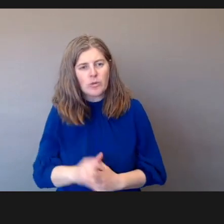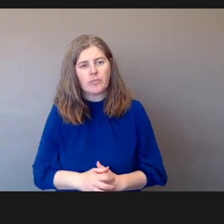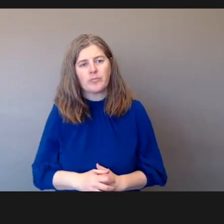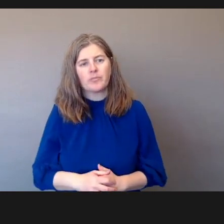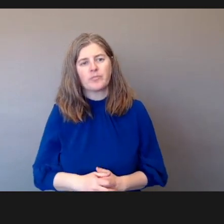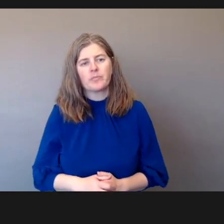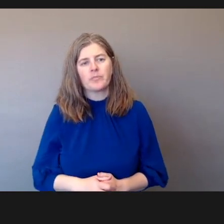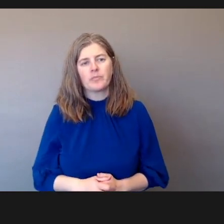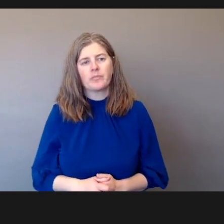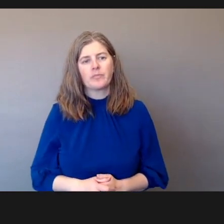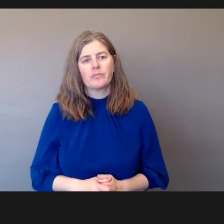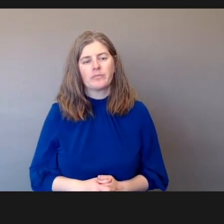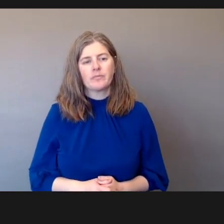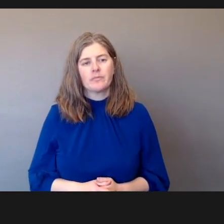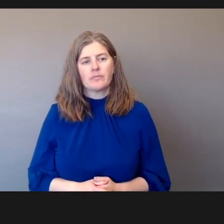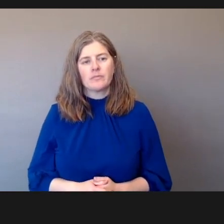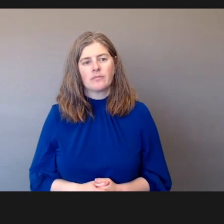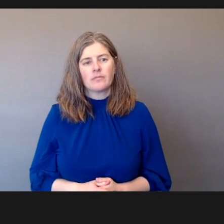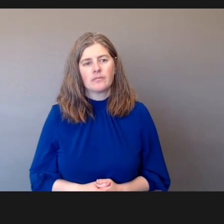that